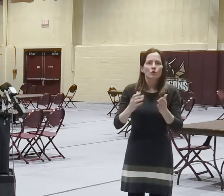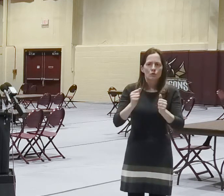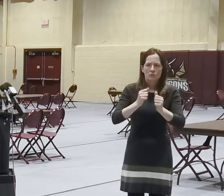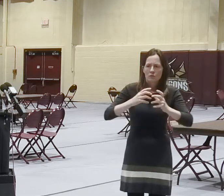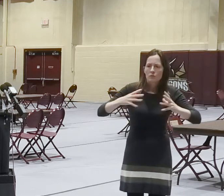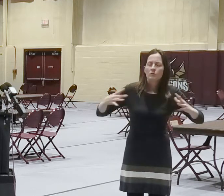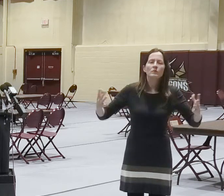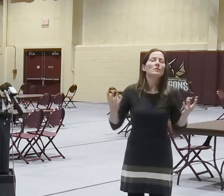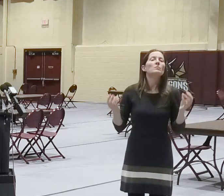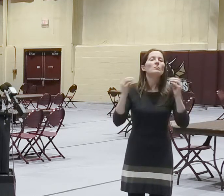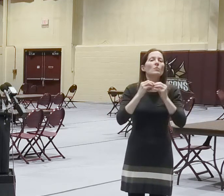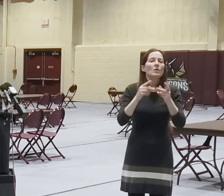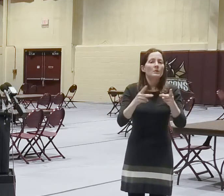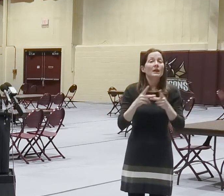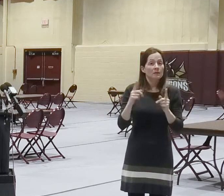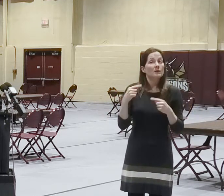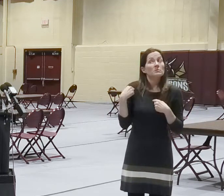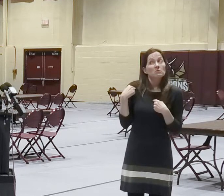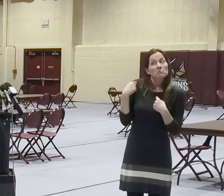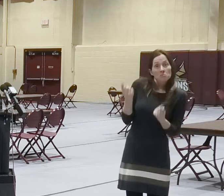been at the Ascend 1 building.